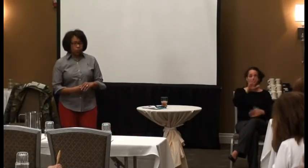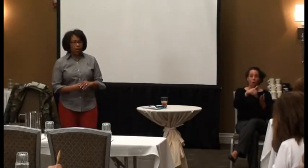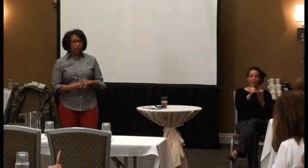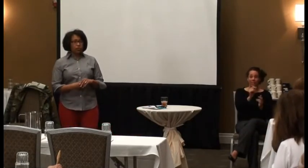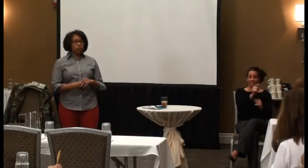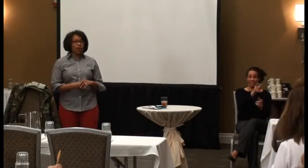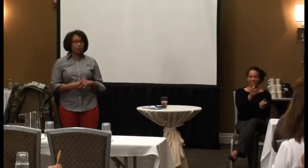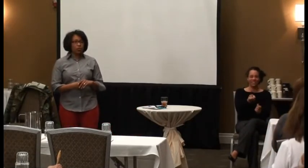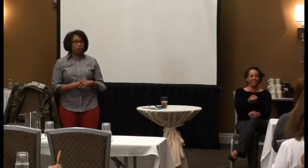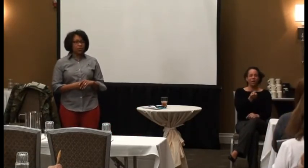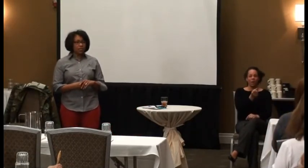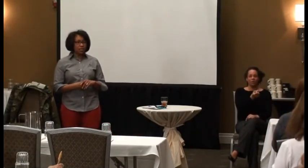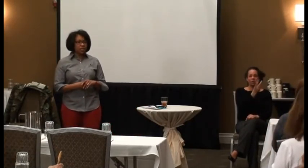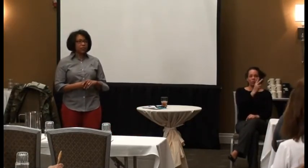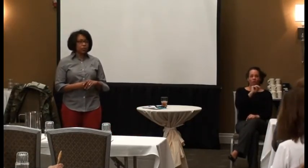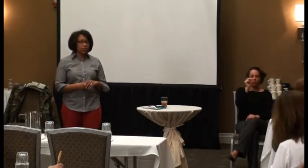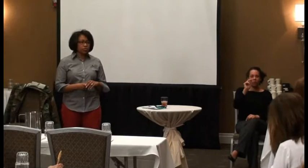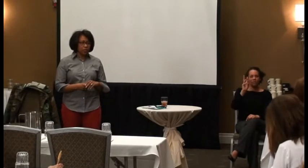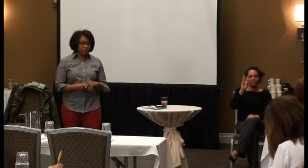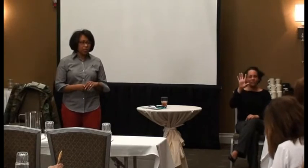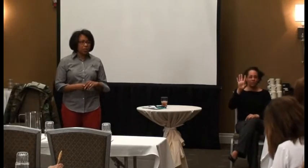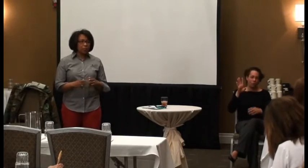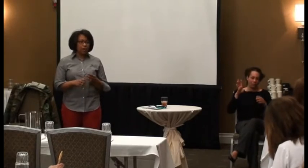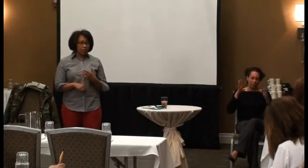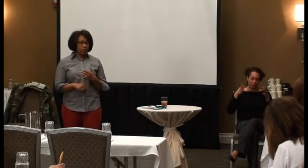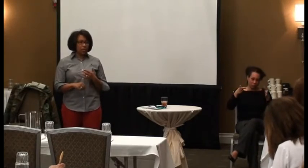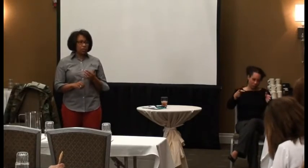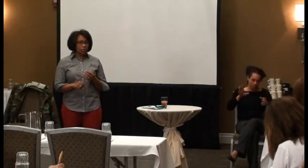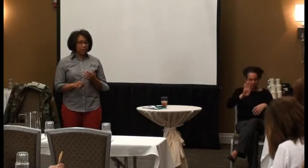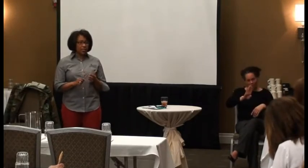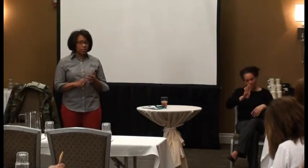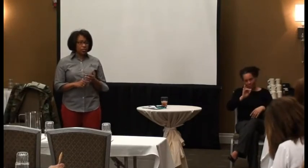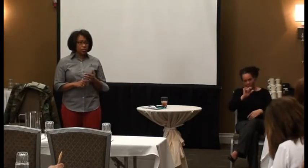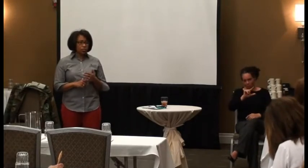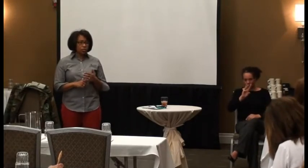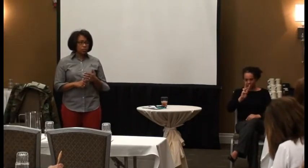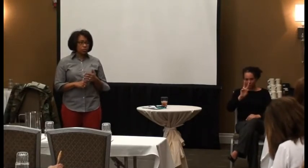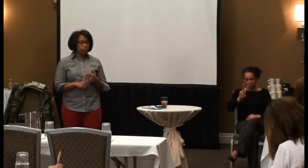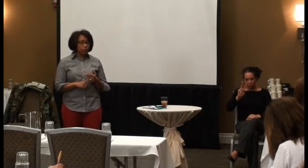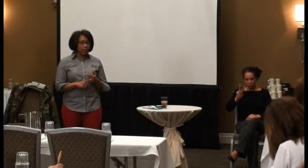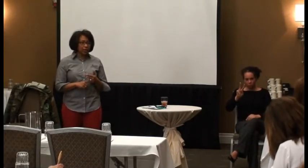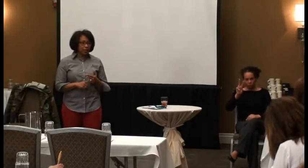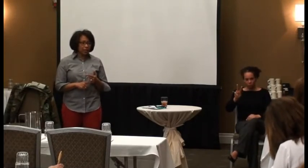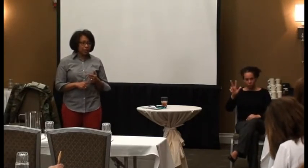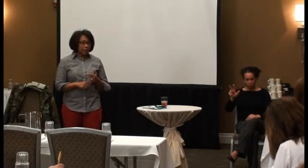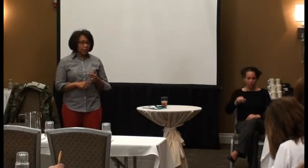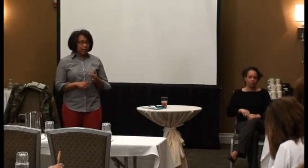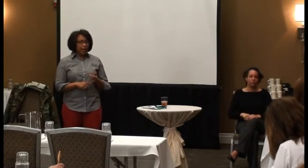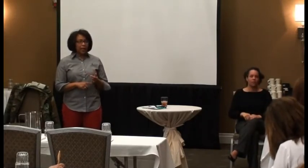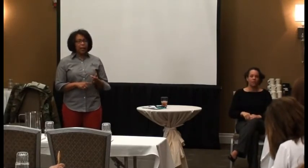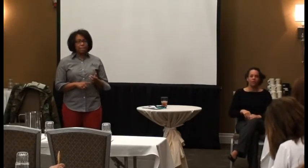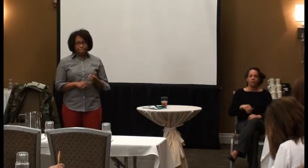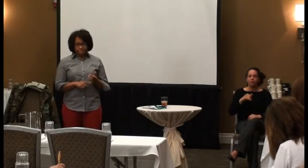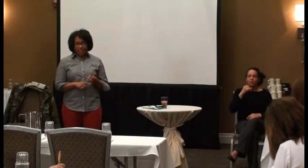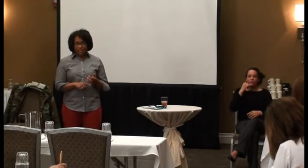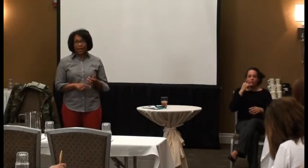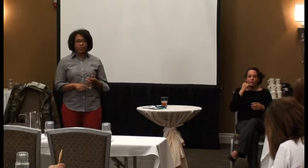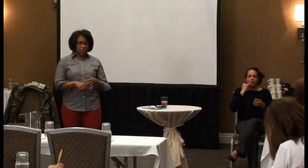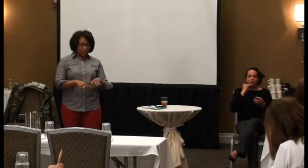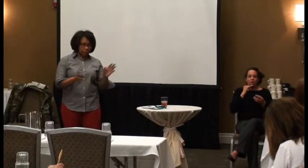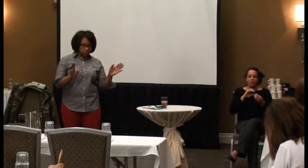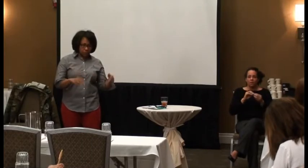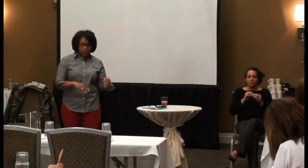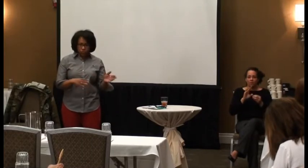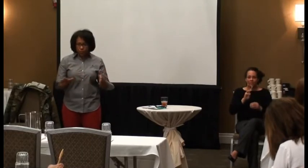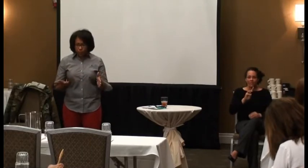Yeah, 12 North 64th Street, Belleville, Illinois, 62223. Yeah,